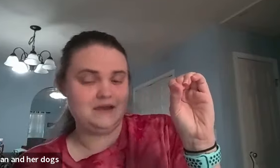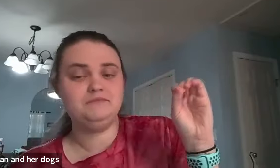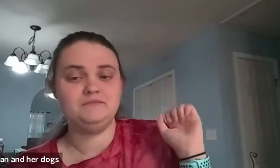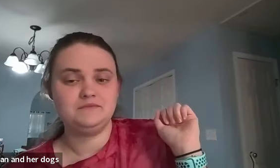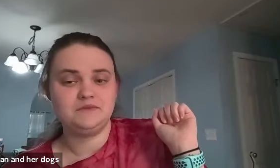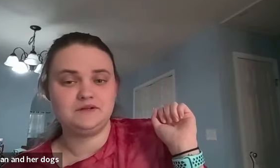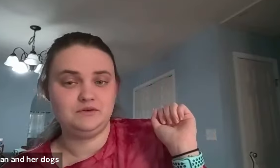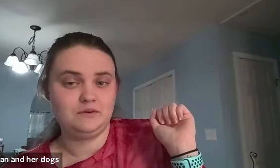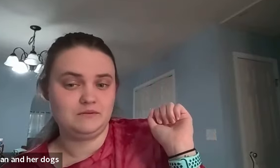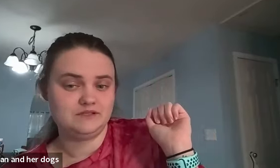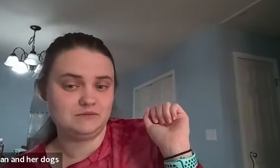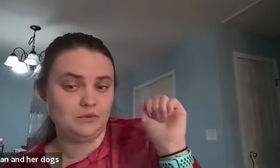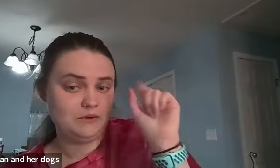Okay. I do it once more.